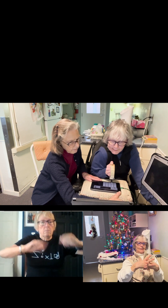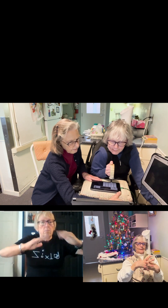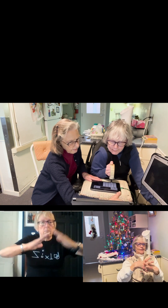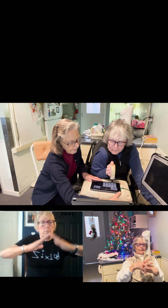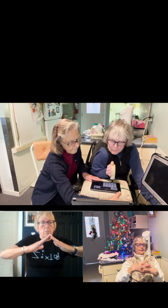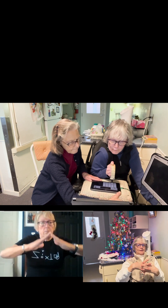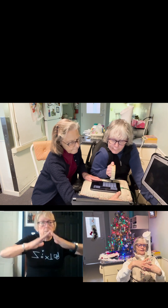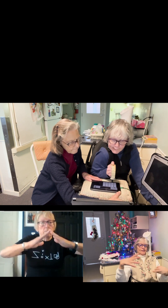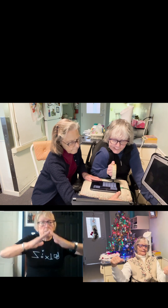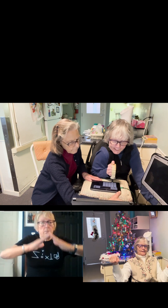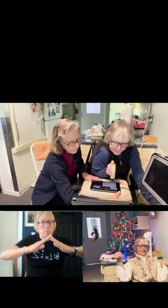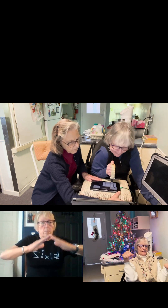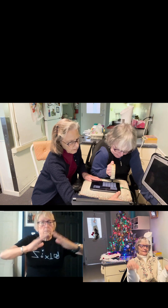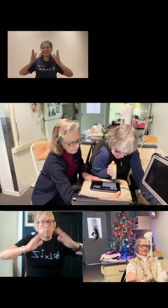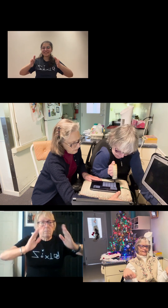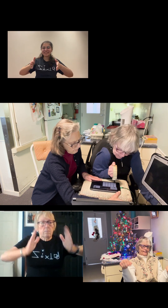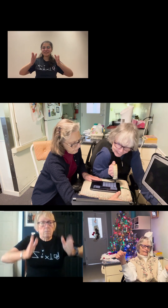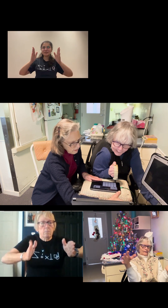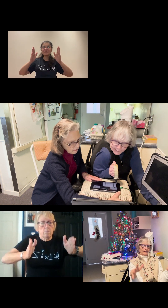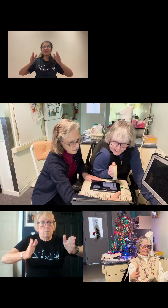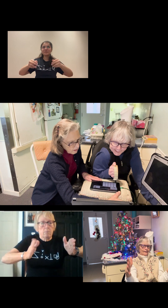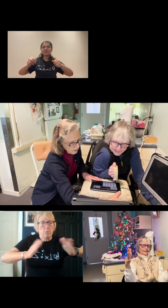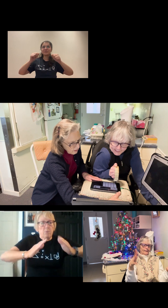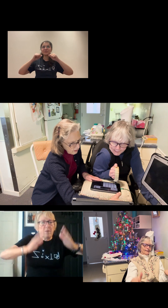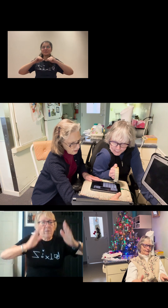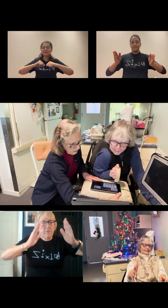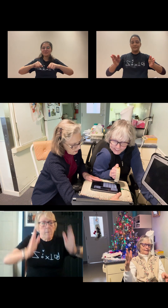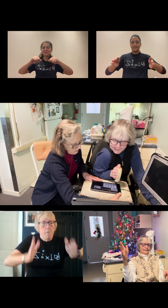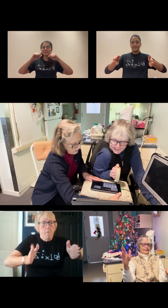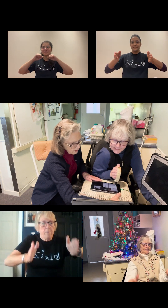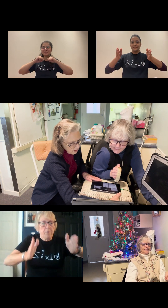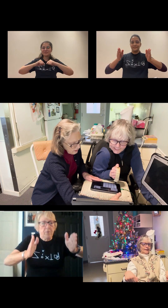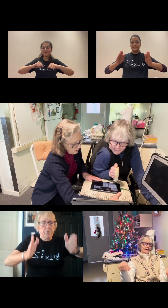with giggles and screams.